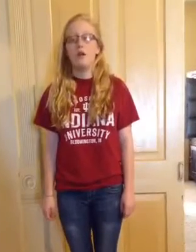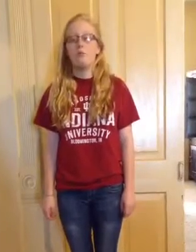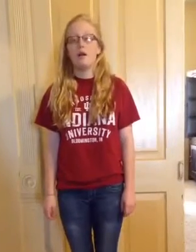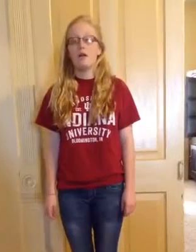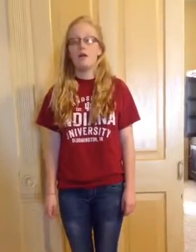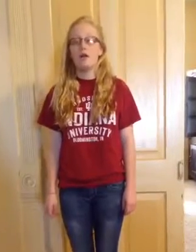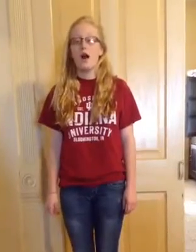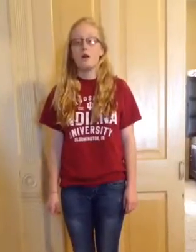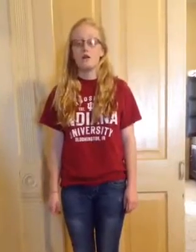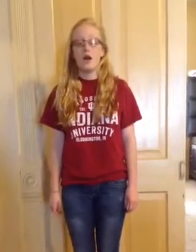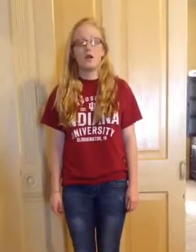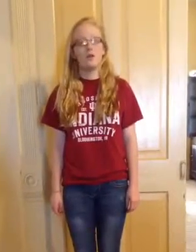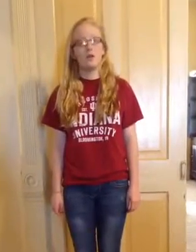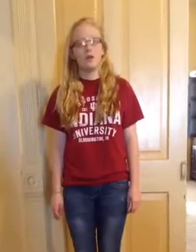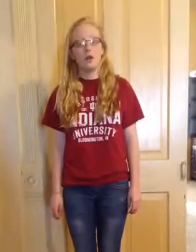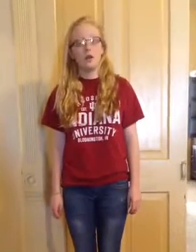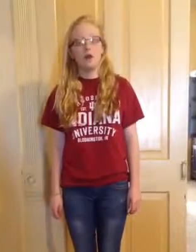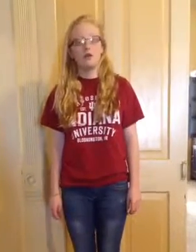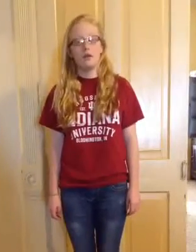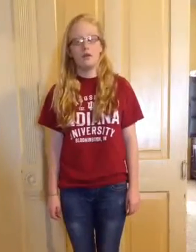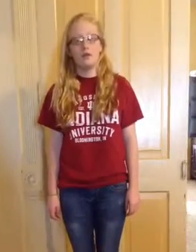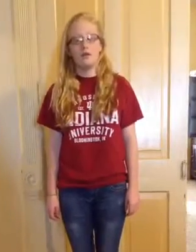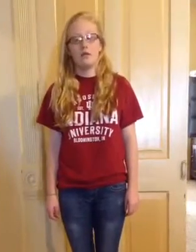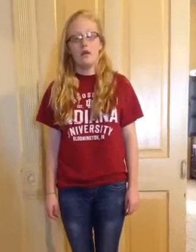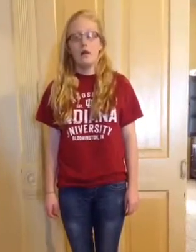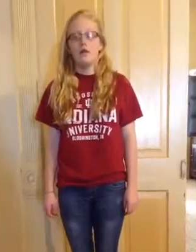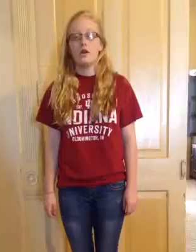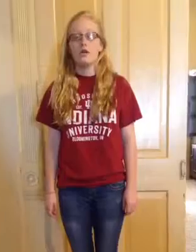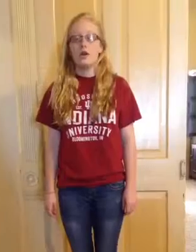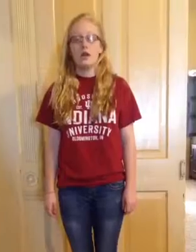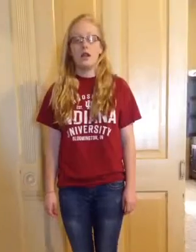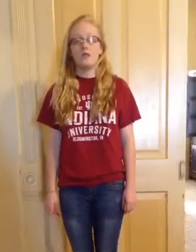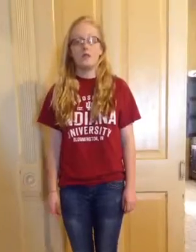By learning how to sign, you are learning how to listen. Learning sign language